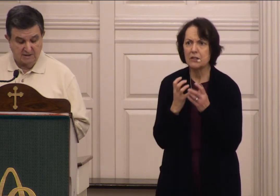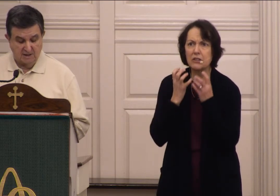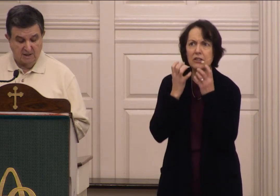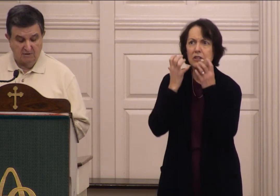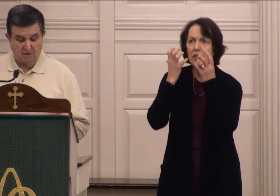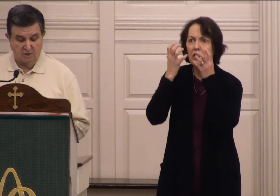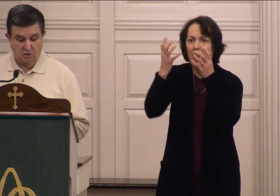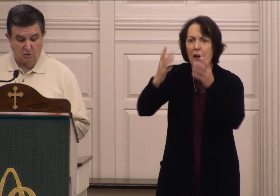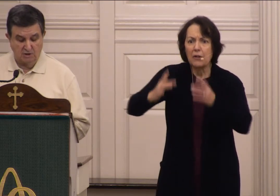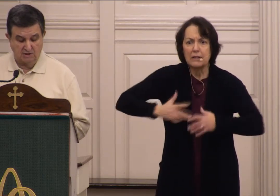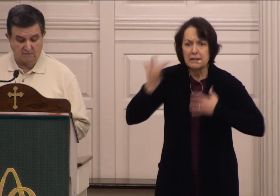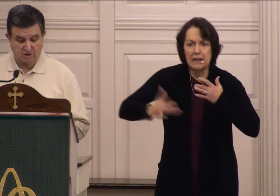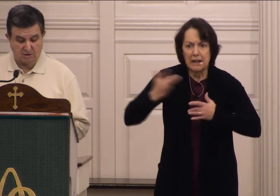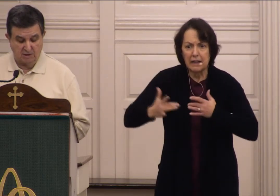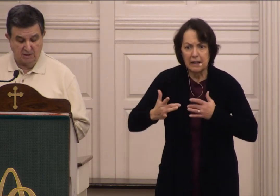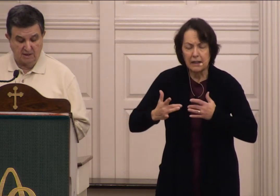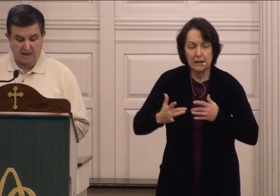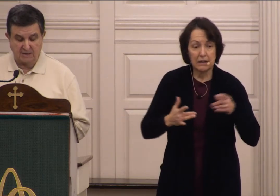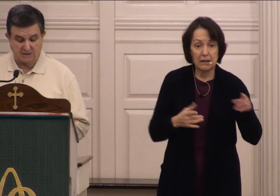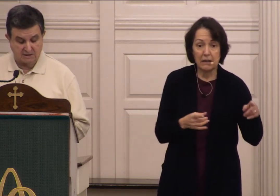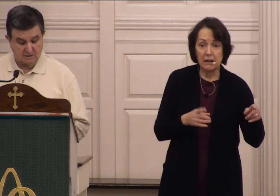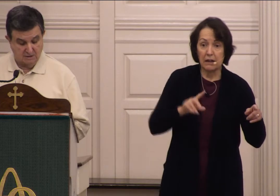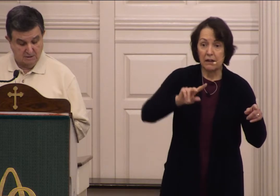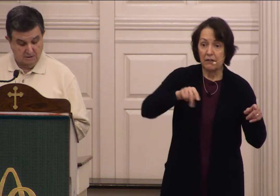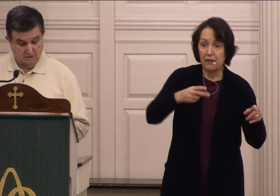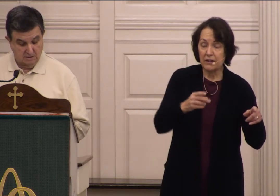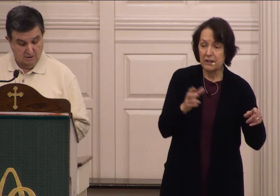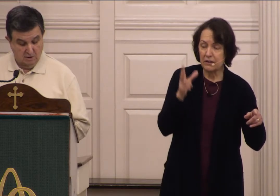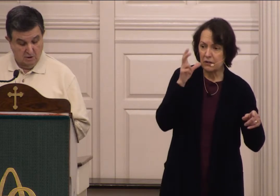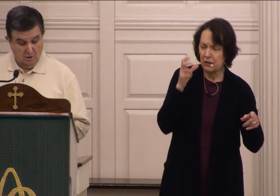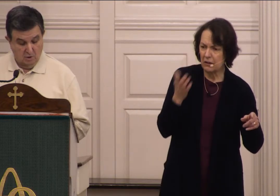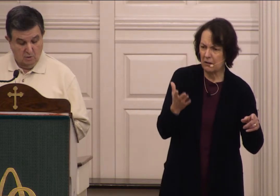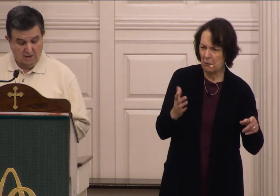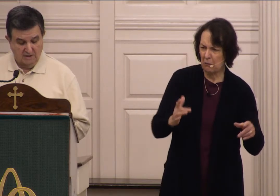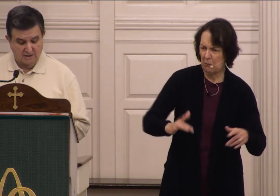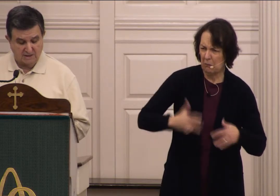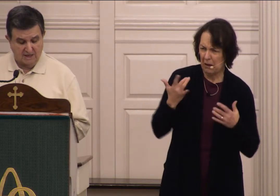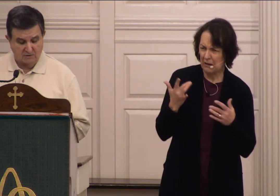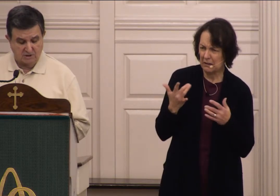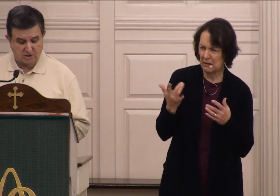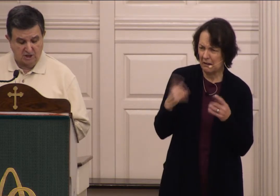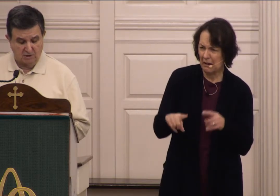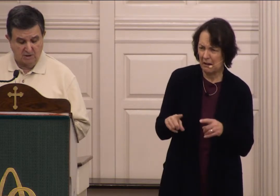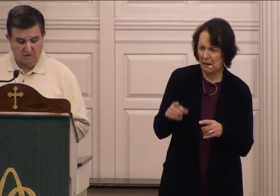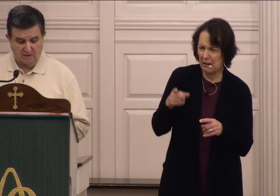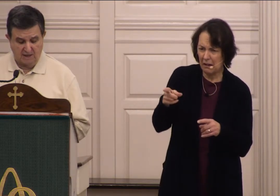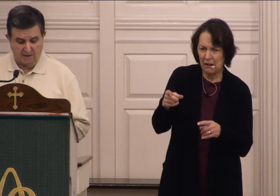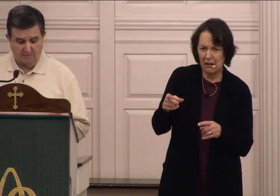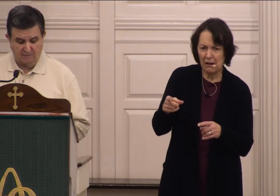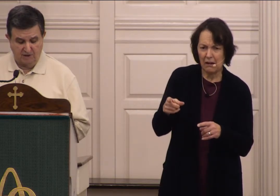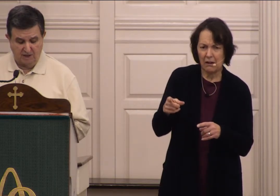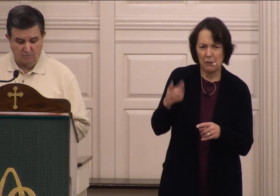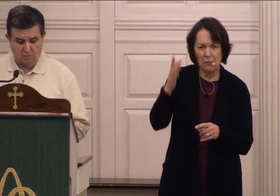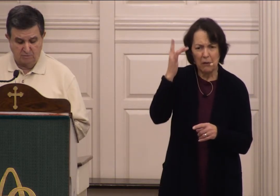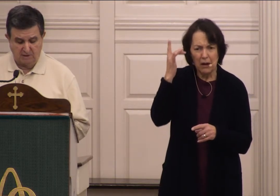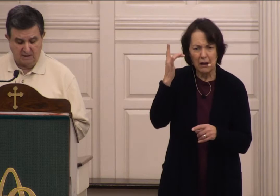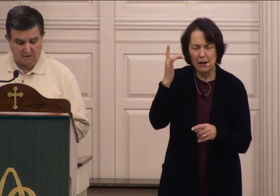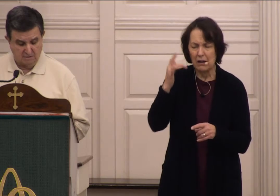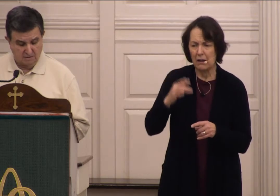hearing the noise of shouting, asked, "What can this loud shouting in the camp of the Hebrews